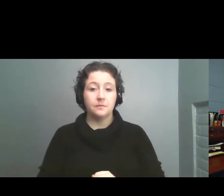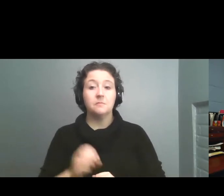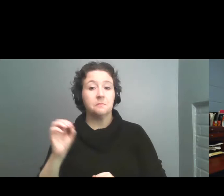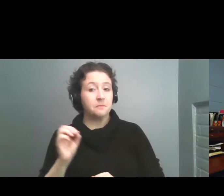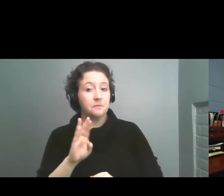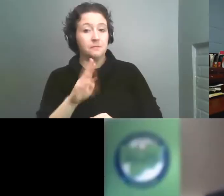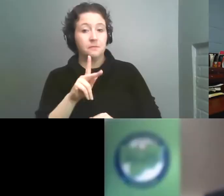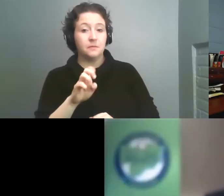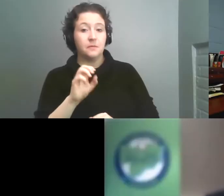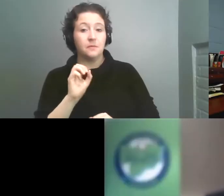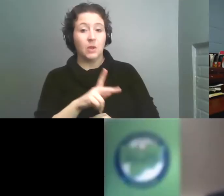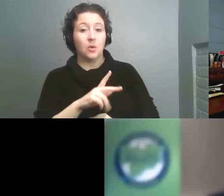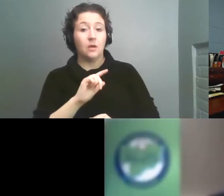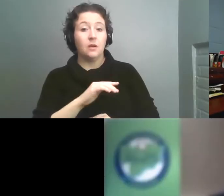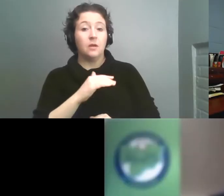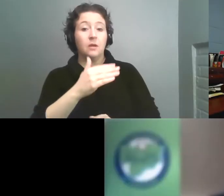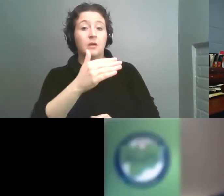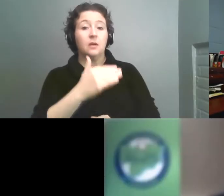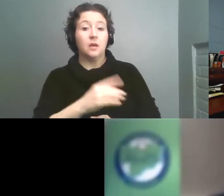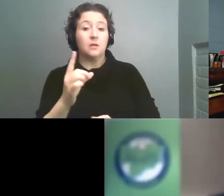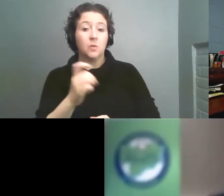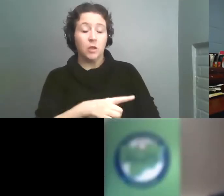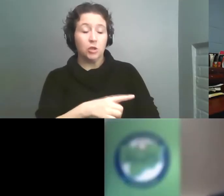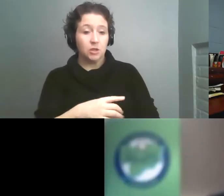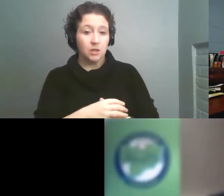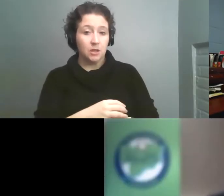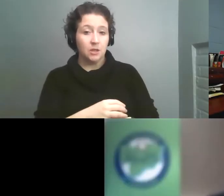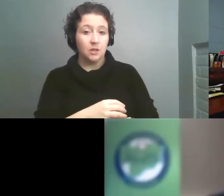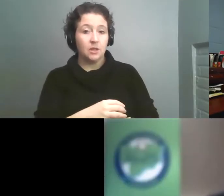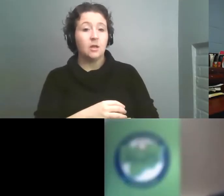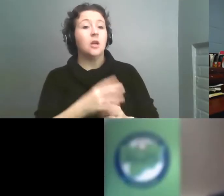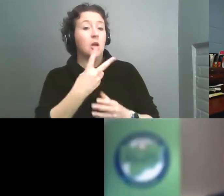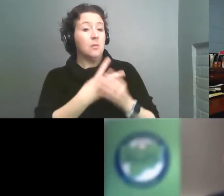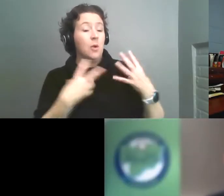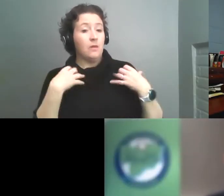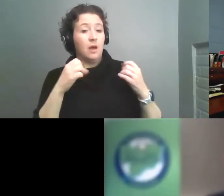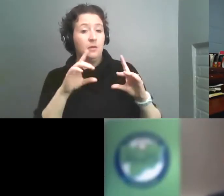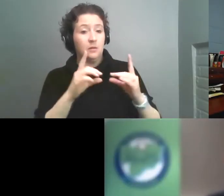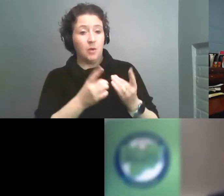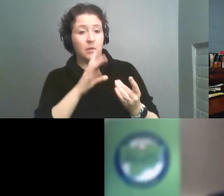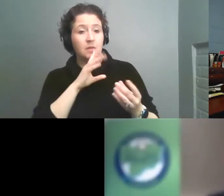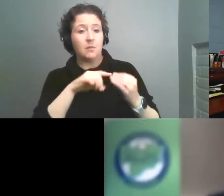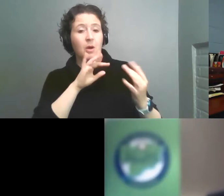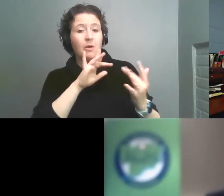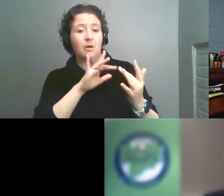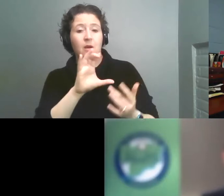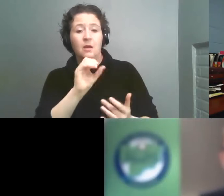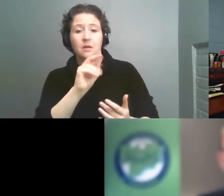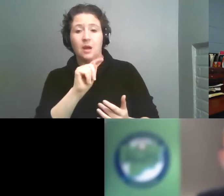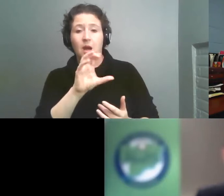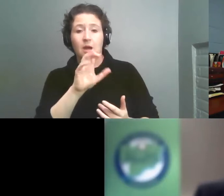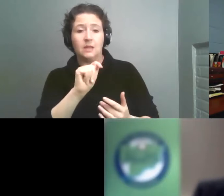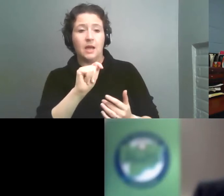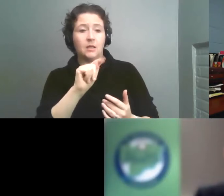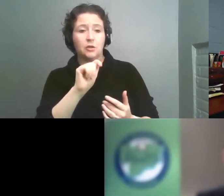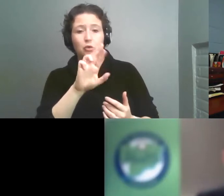Okay. Next question here. We heard from both health departments about contact tracing today. How can community